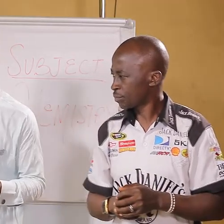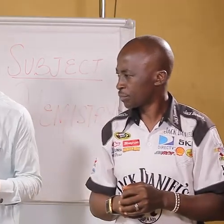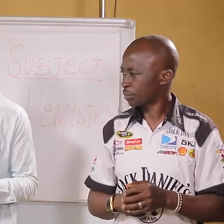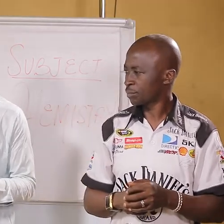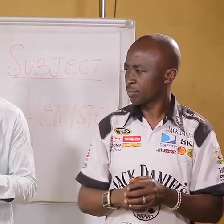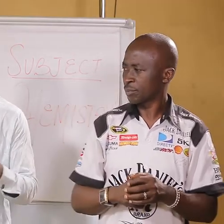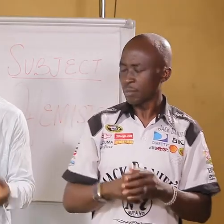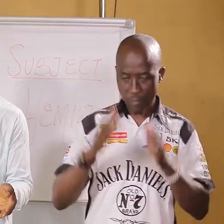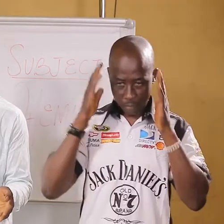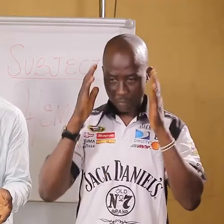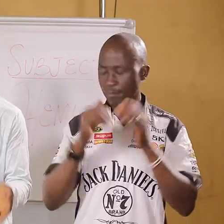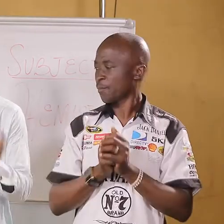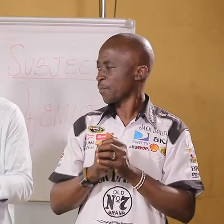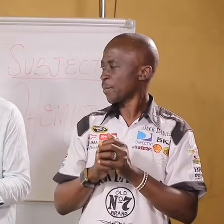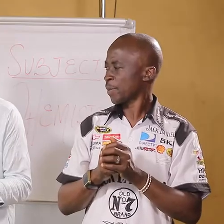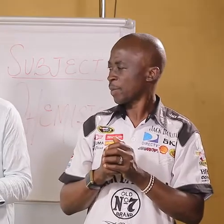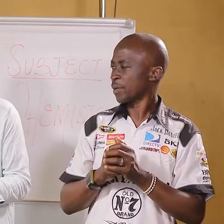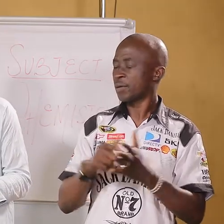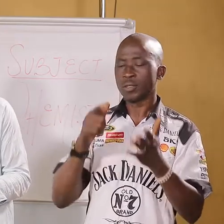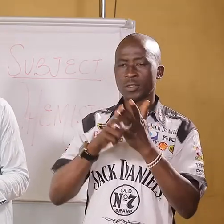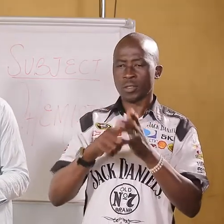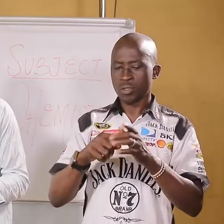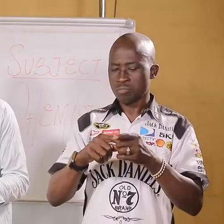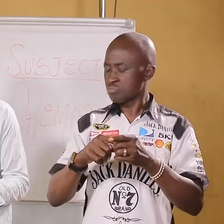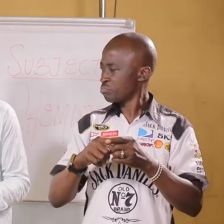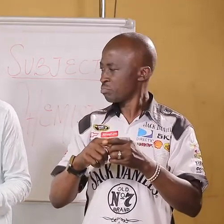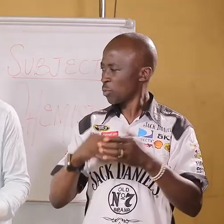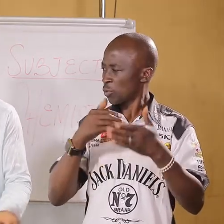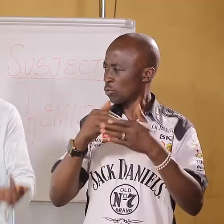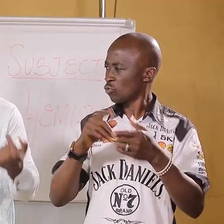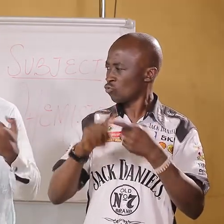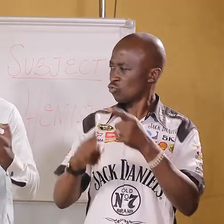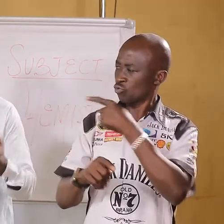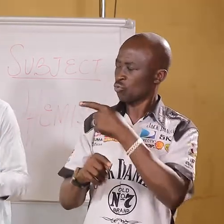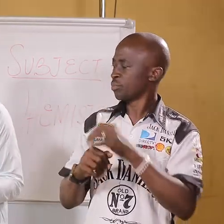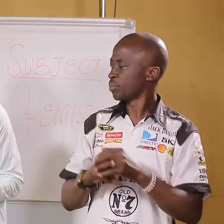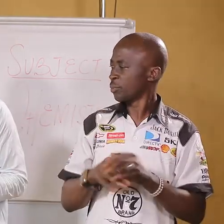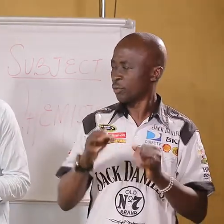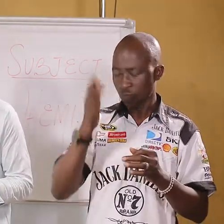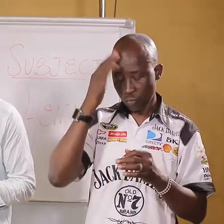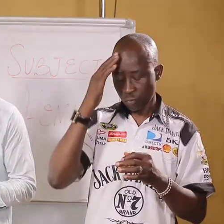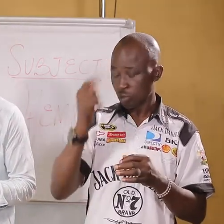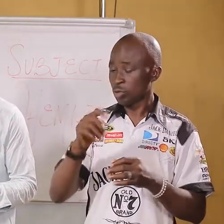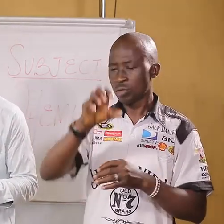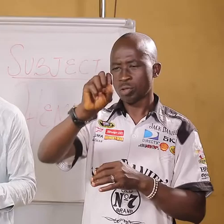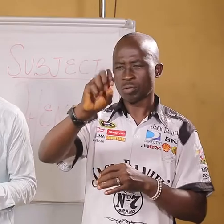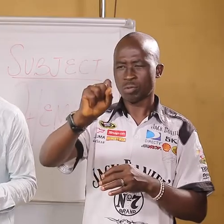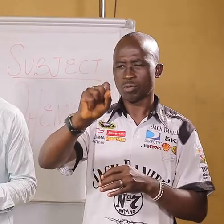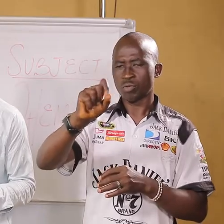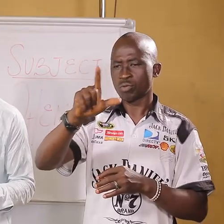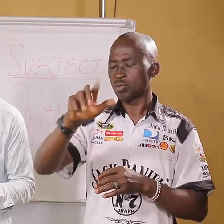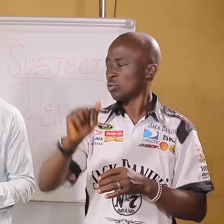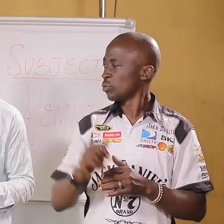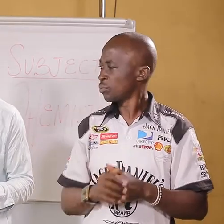to note that solubility in moles per dm cube is related to solubility in grams per dm cube if you know the solute. That is,